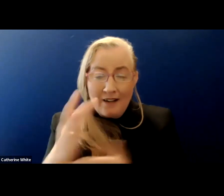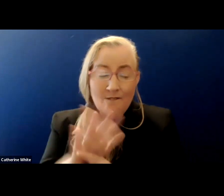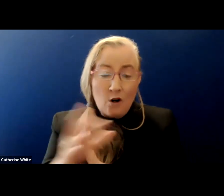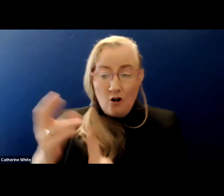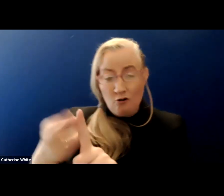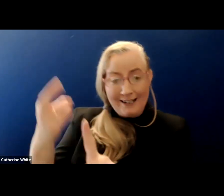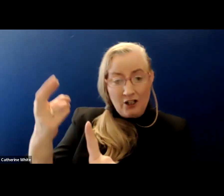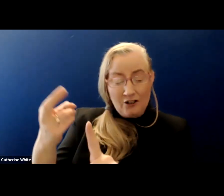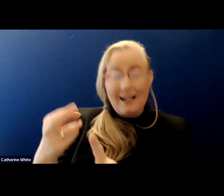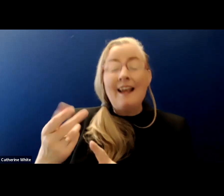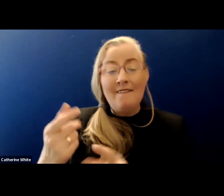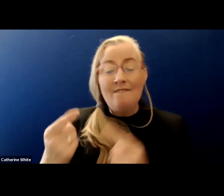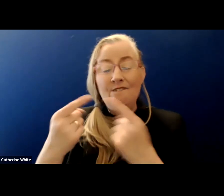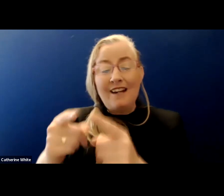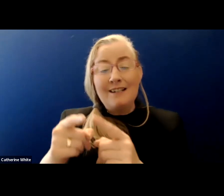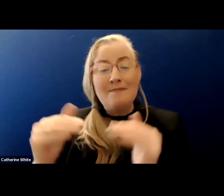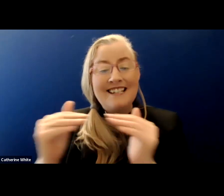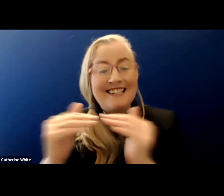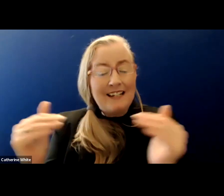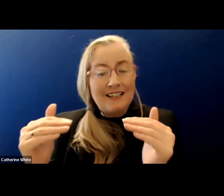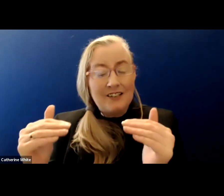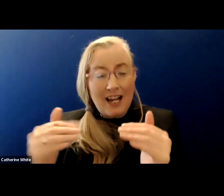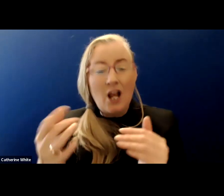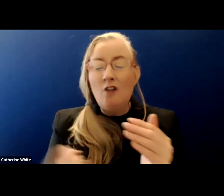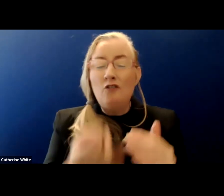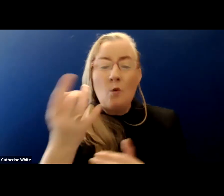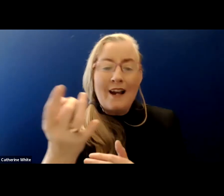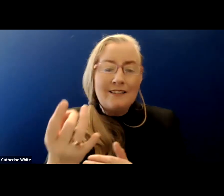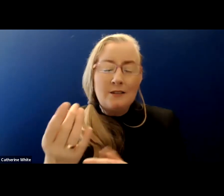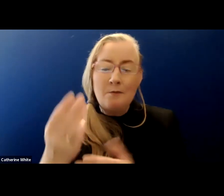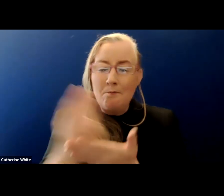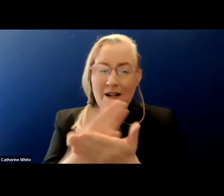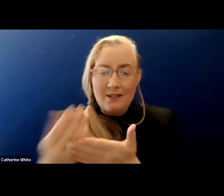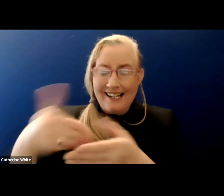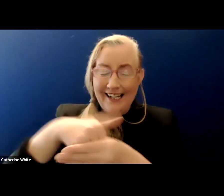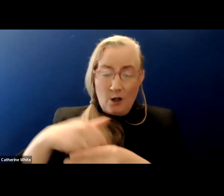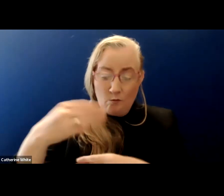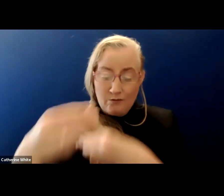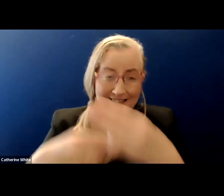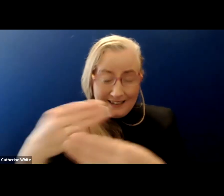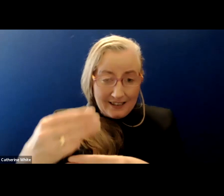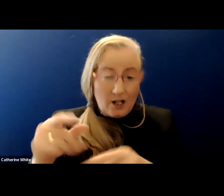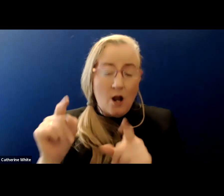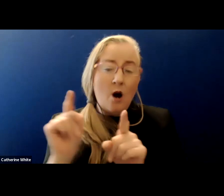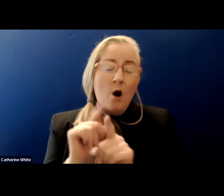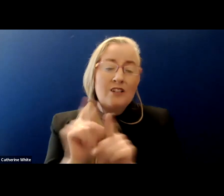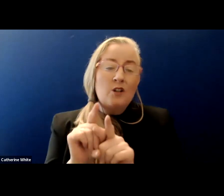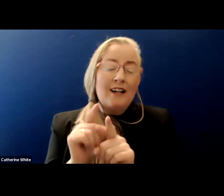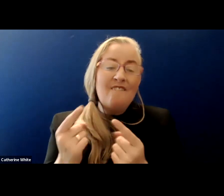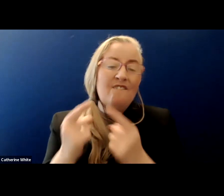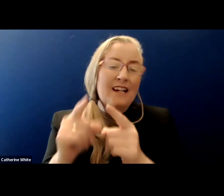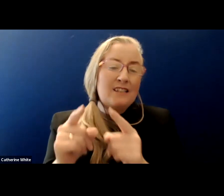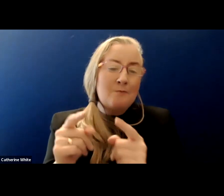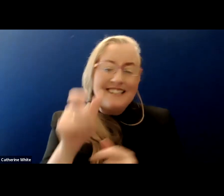recognition of victim status, requests to participate in the proceedings, and also recognition of victim status and application